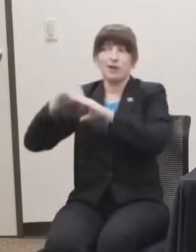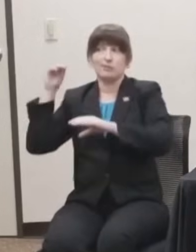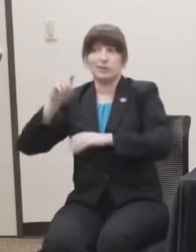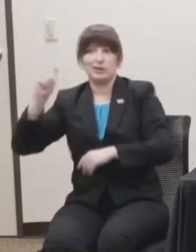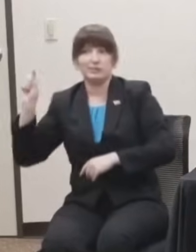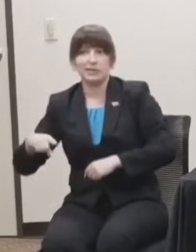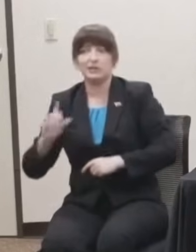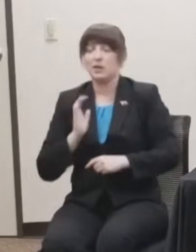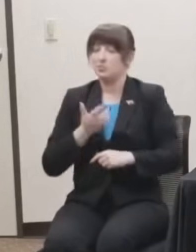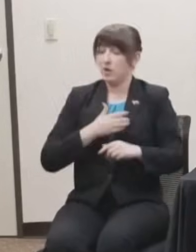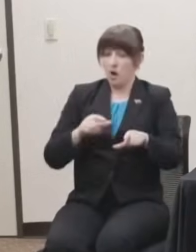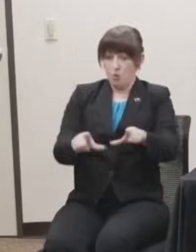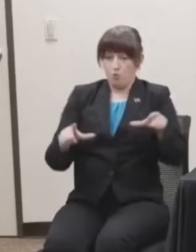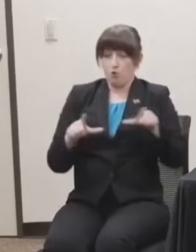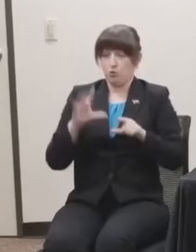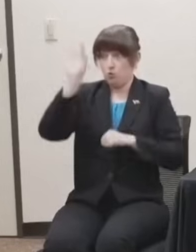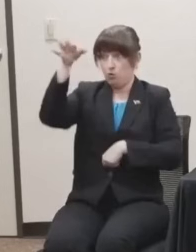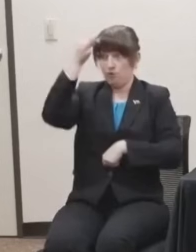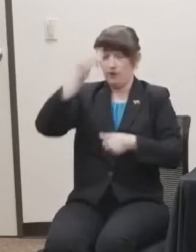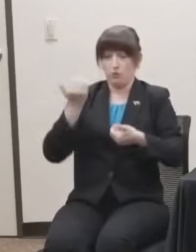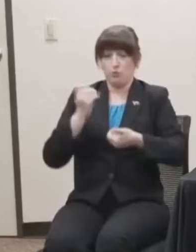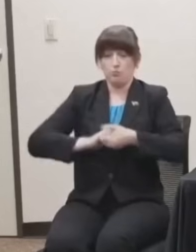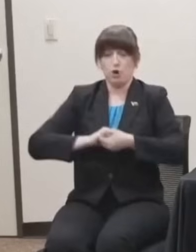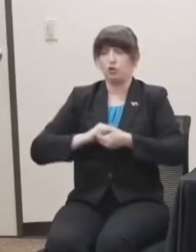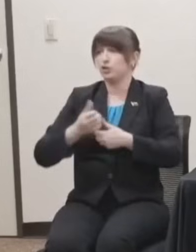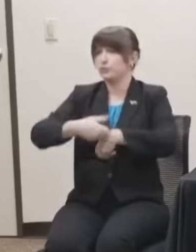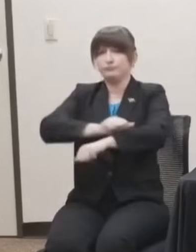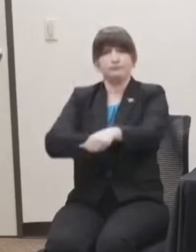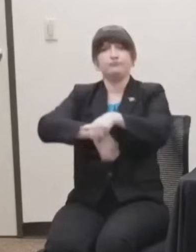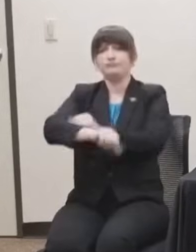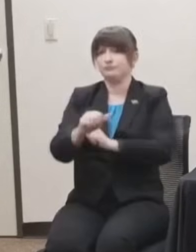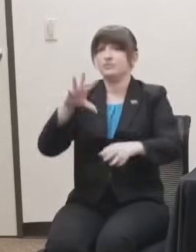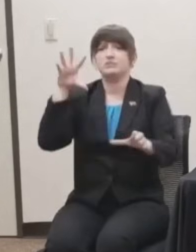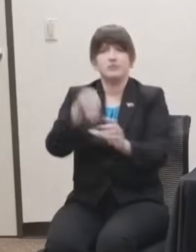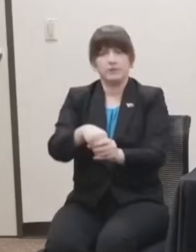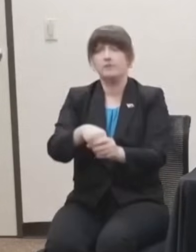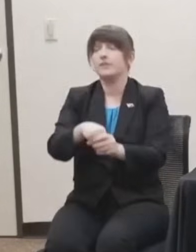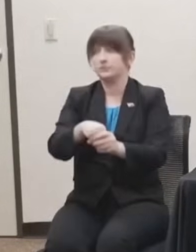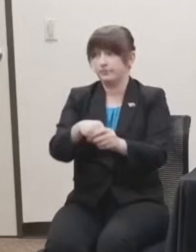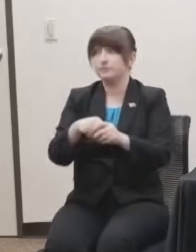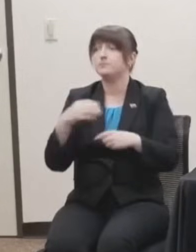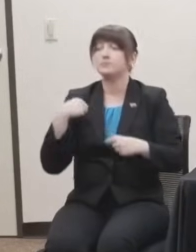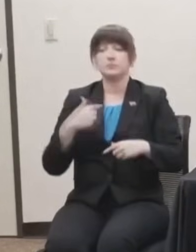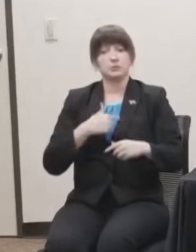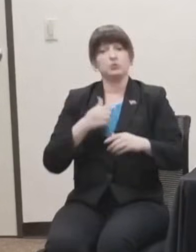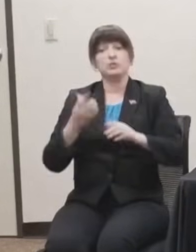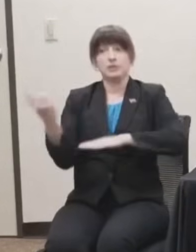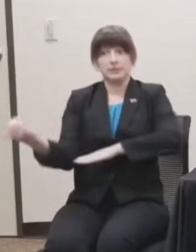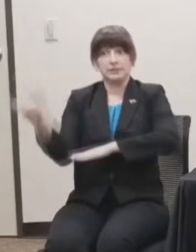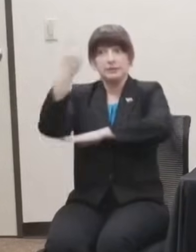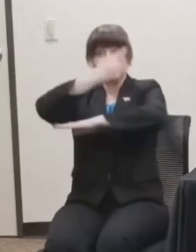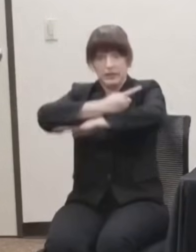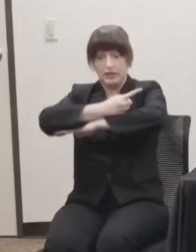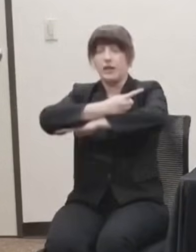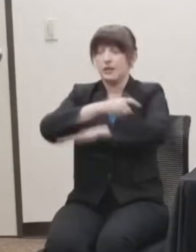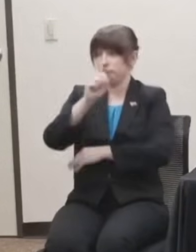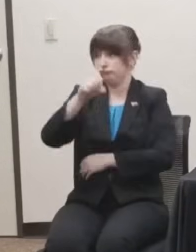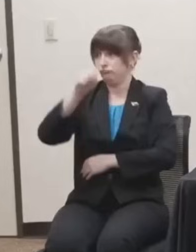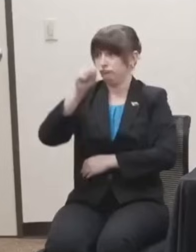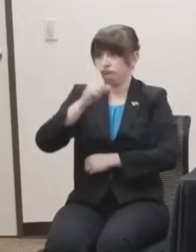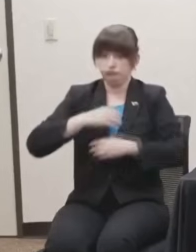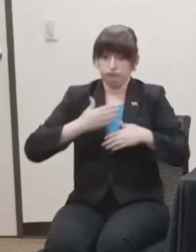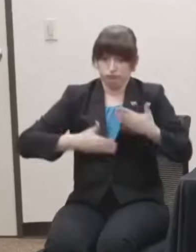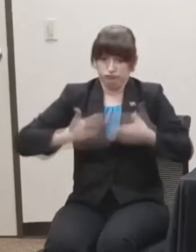federal partners they're very involved. So we've, of course, we're a lot more productive during the day, but we search at night,